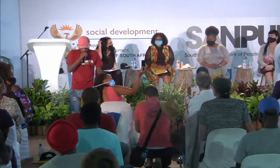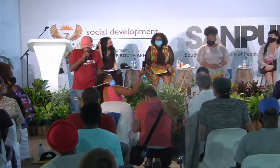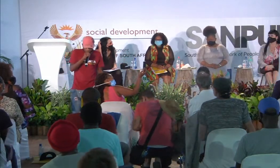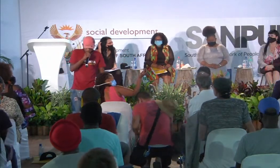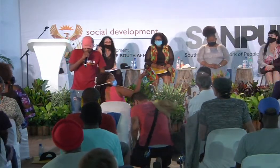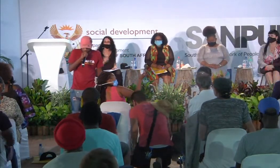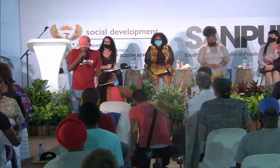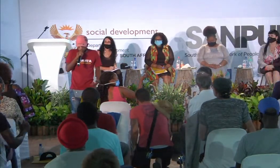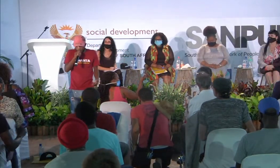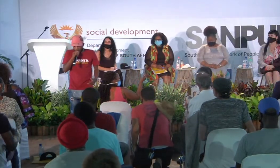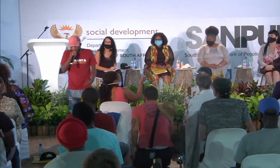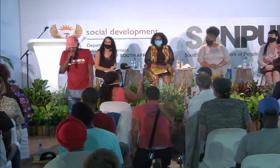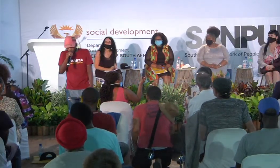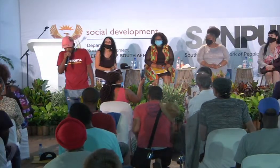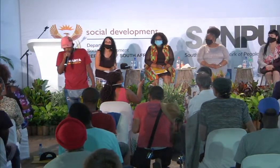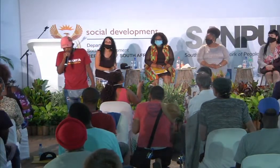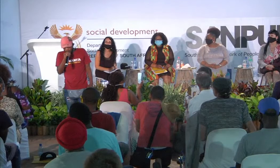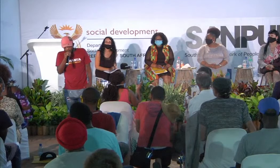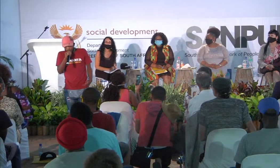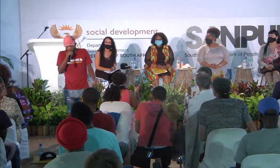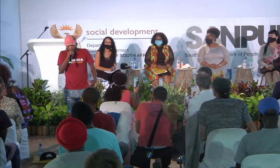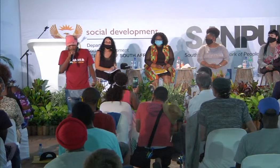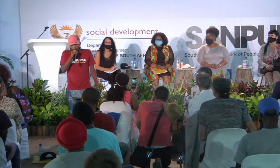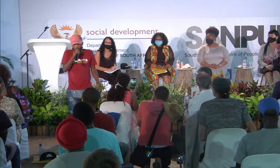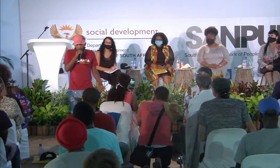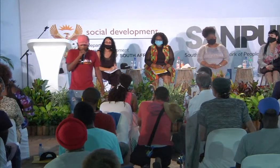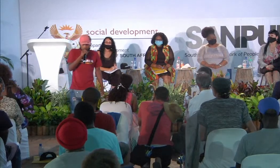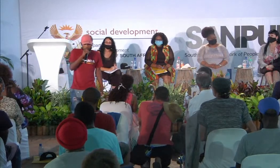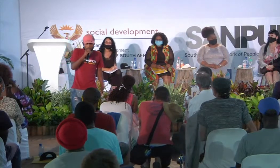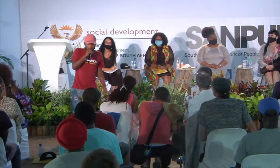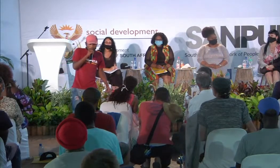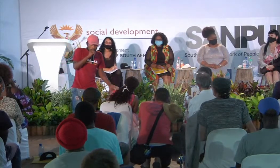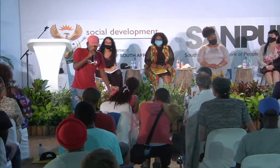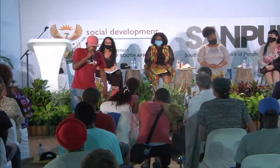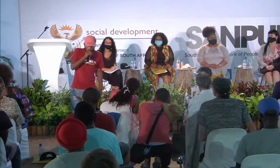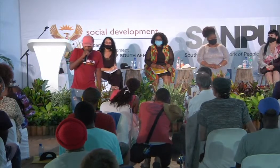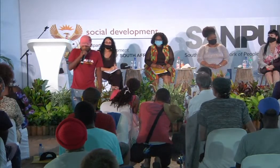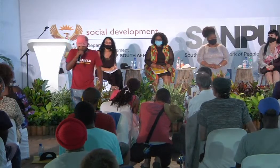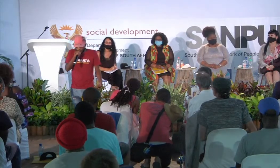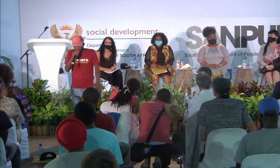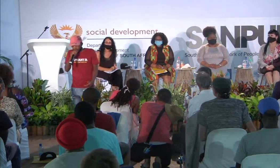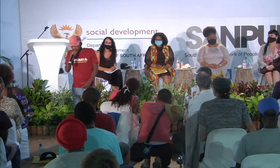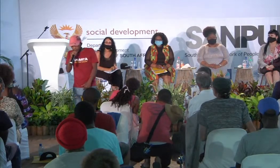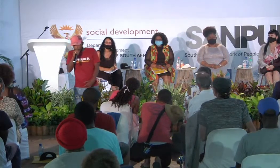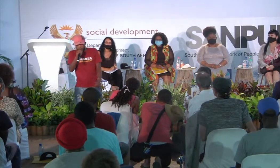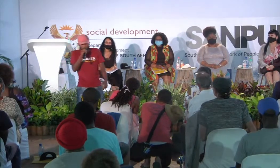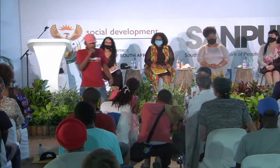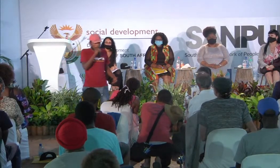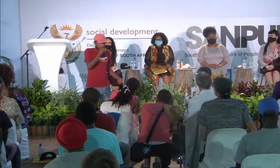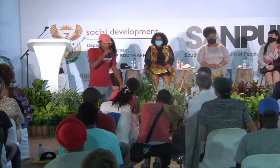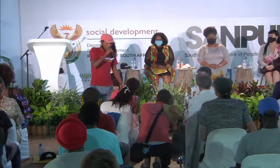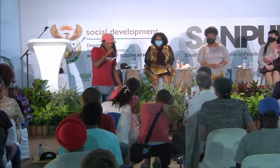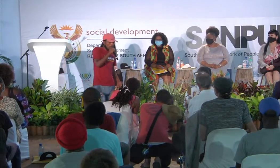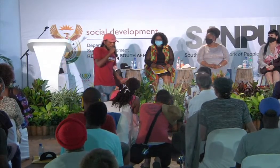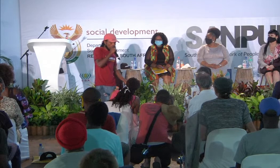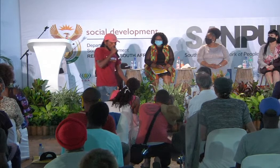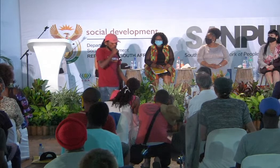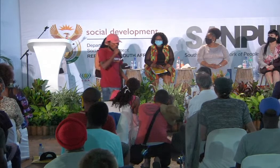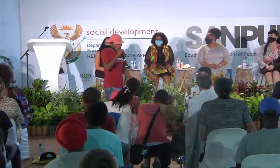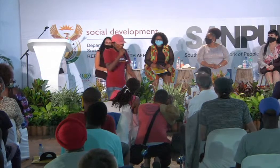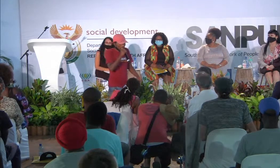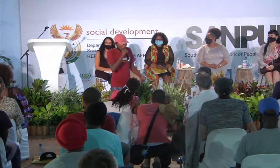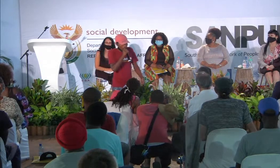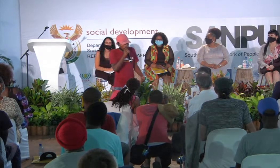ngibela ngoba itax ngayigibela ngaduka enemali engekho grand ngabe ngaphuka iskrati saba iplane ngabe ngamuka like